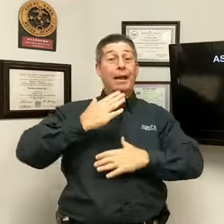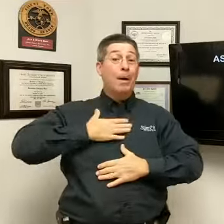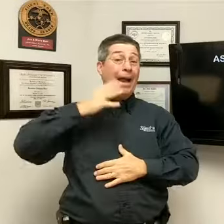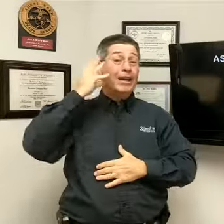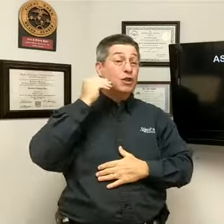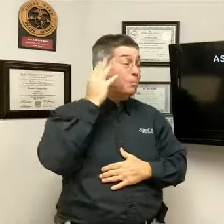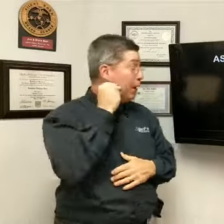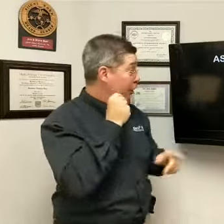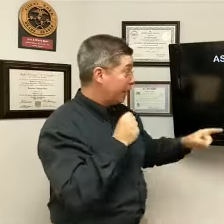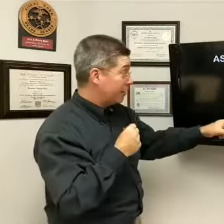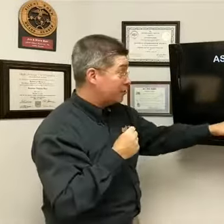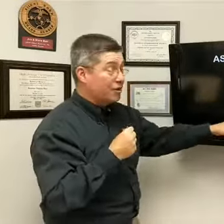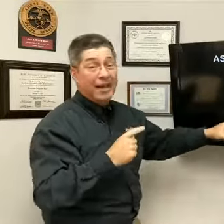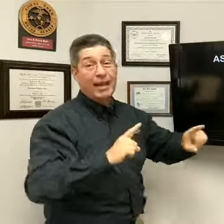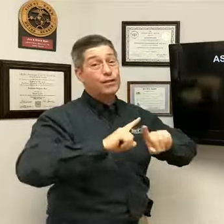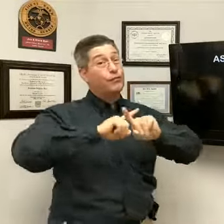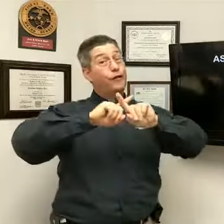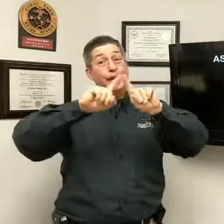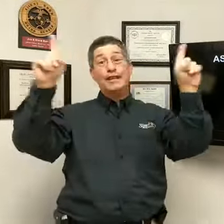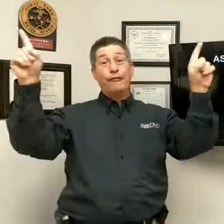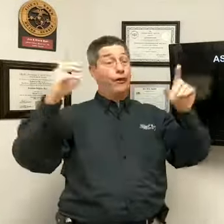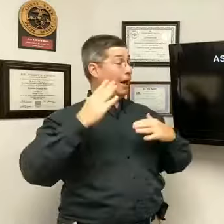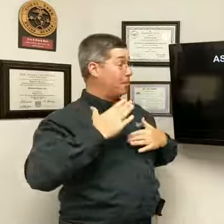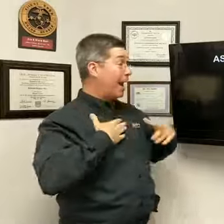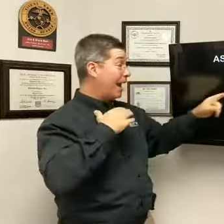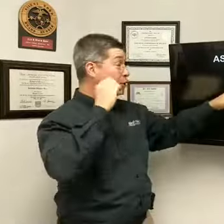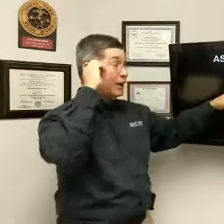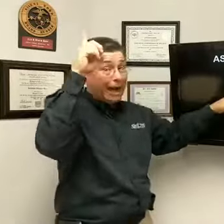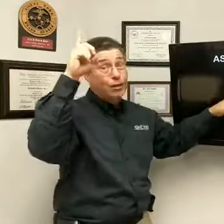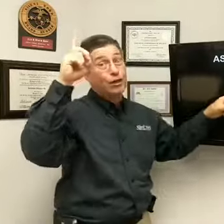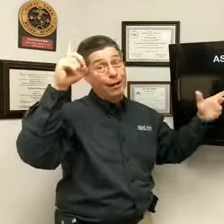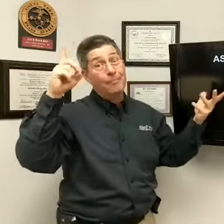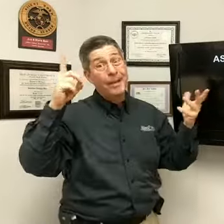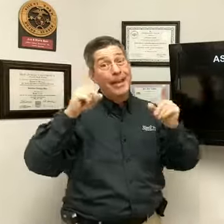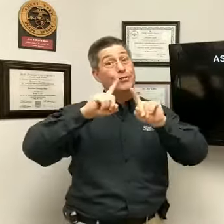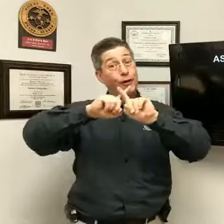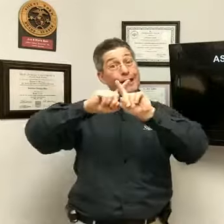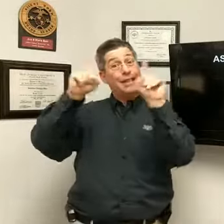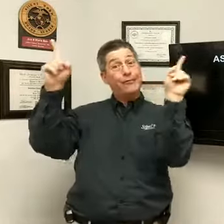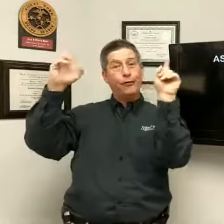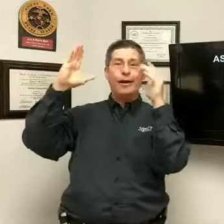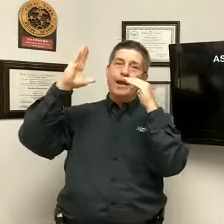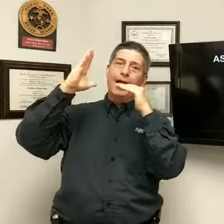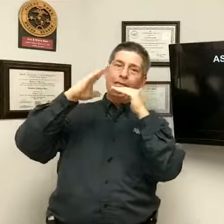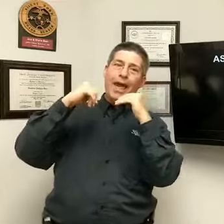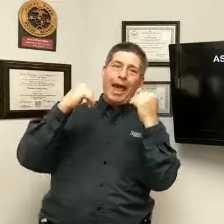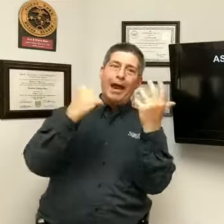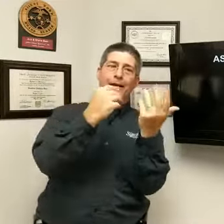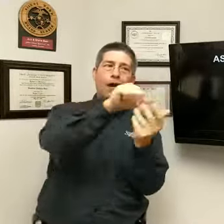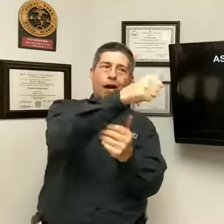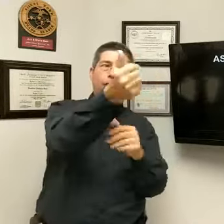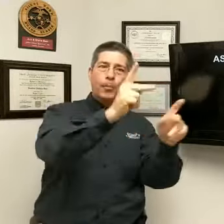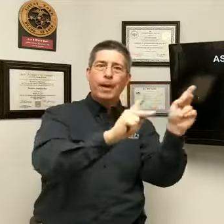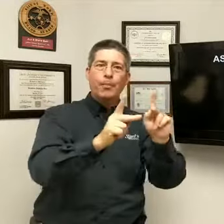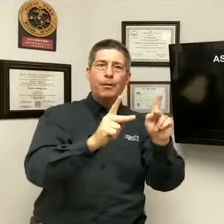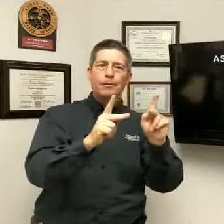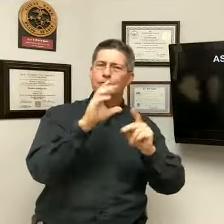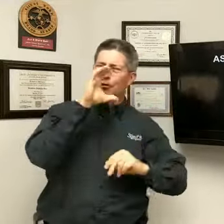my experience is very different, and my education is very different than other people.